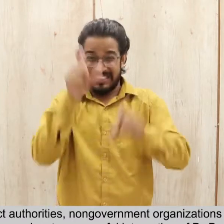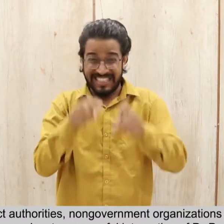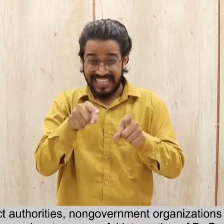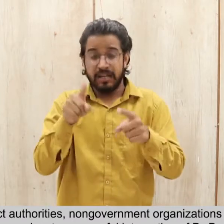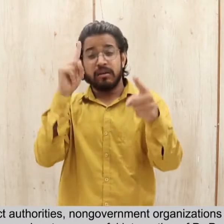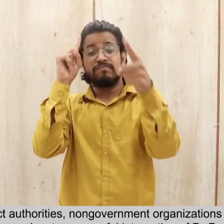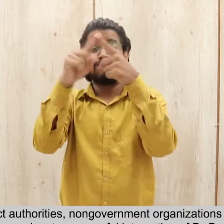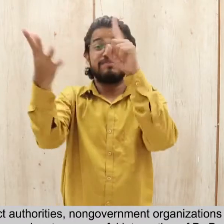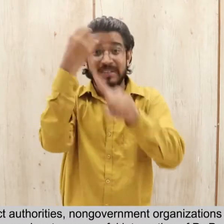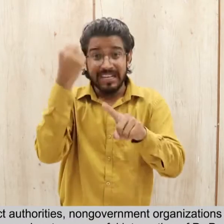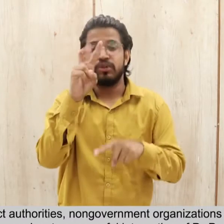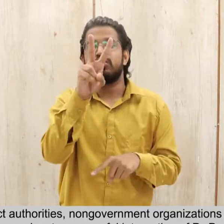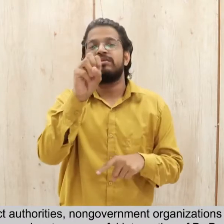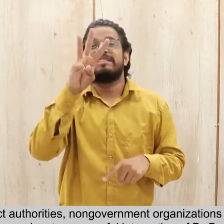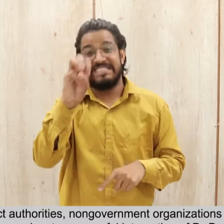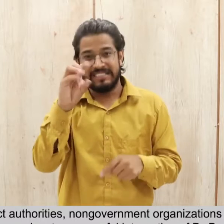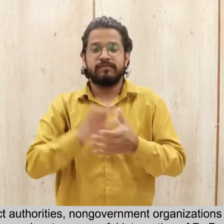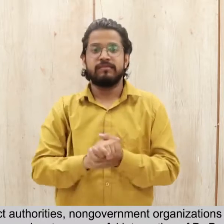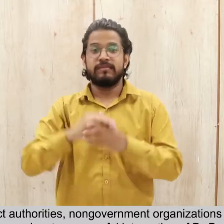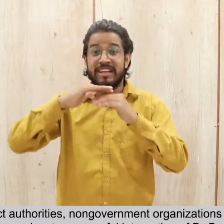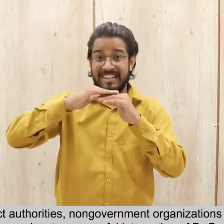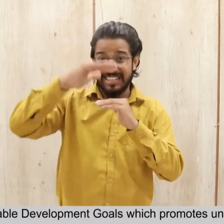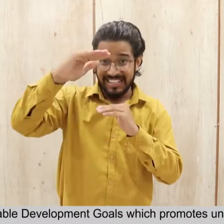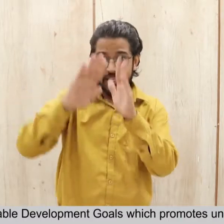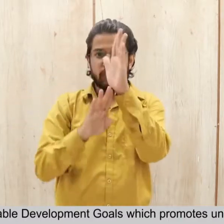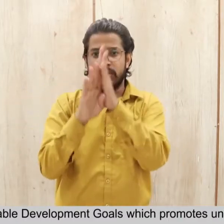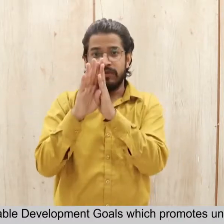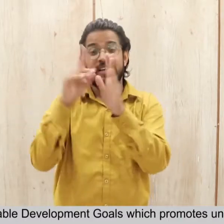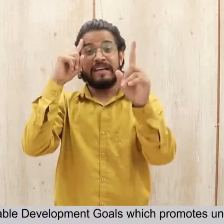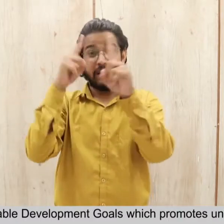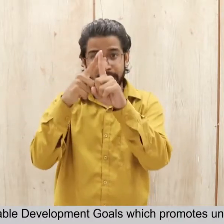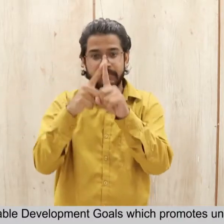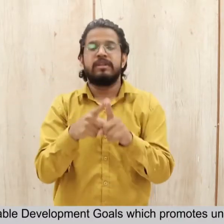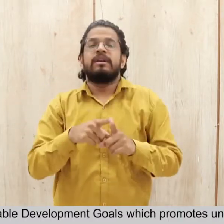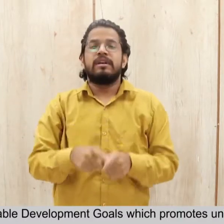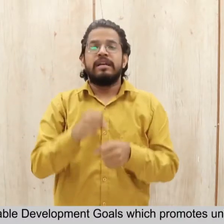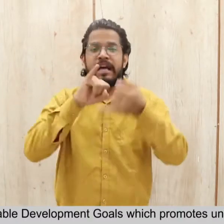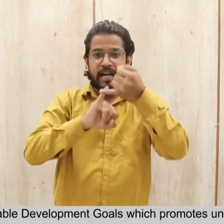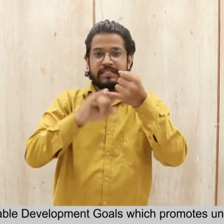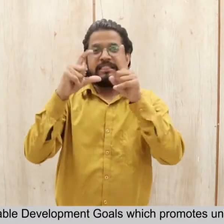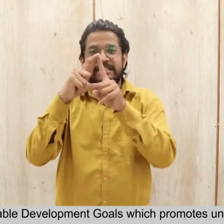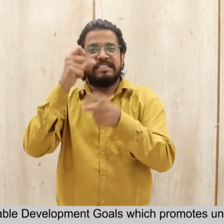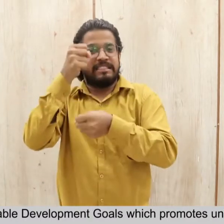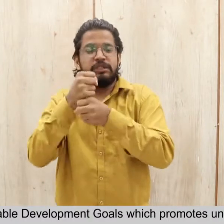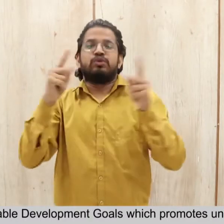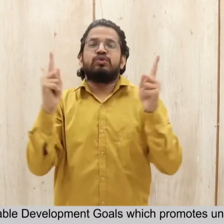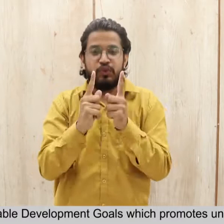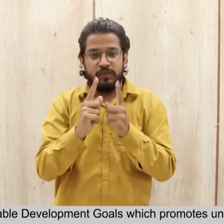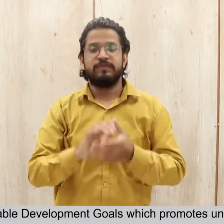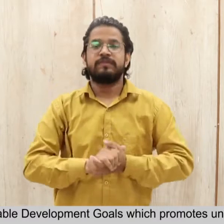of PWDs for achieving the 2030 Agenda of Sustainable Development Goals, which promotes